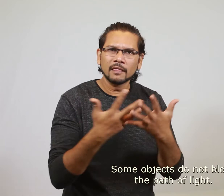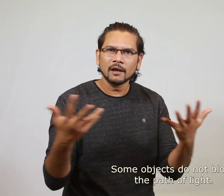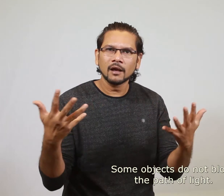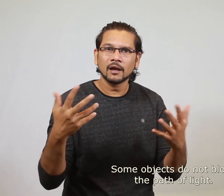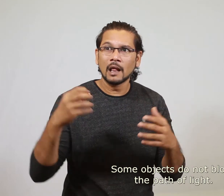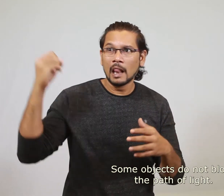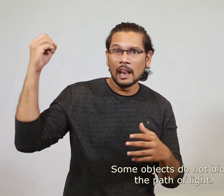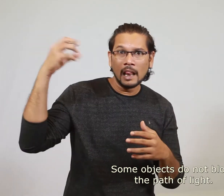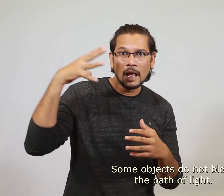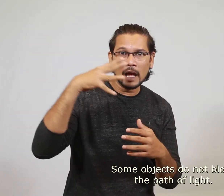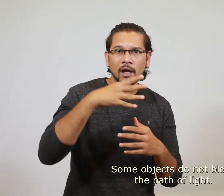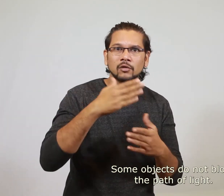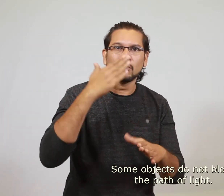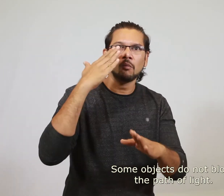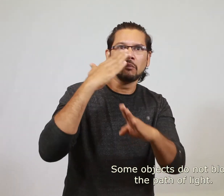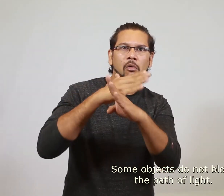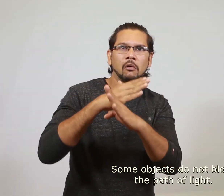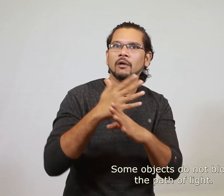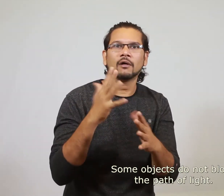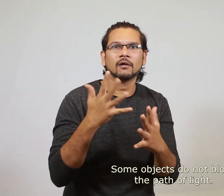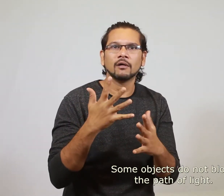Some objects do not block the path of light.